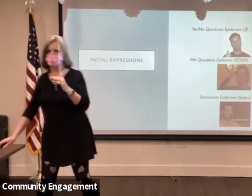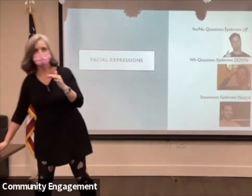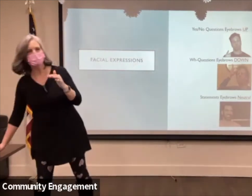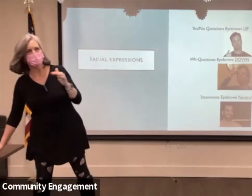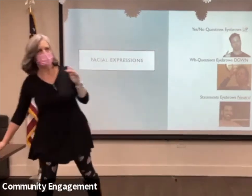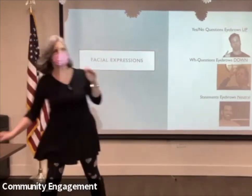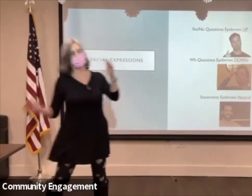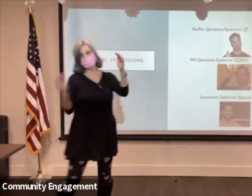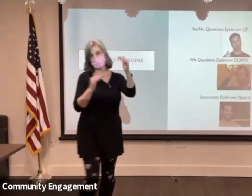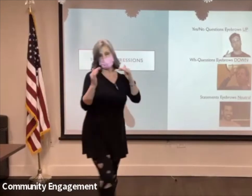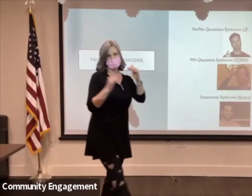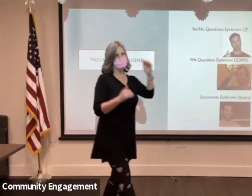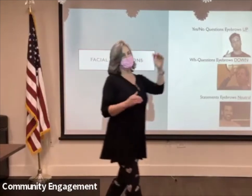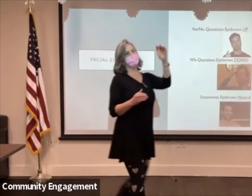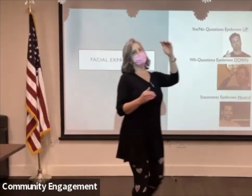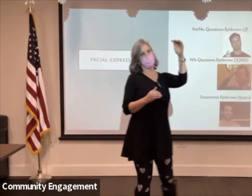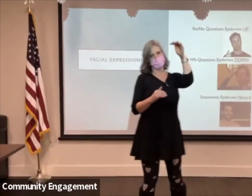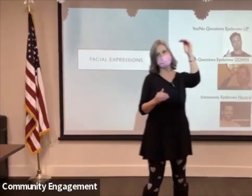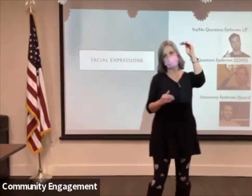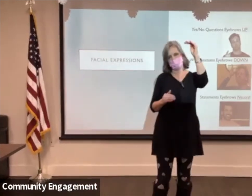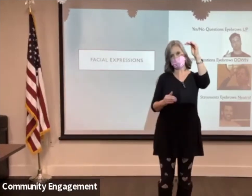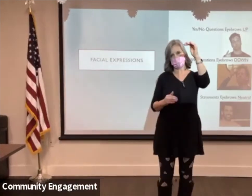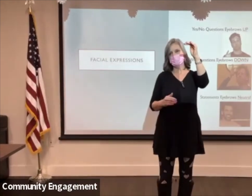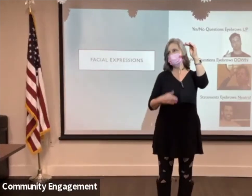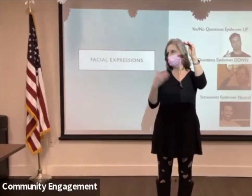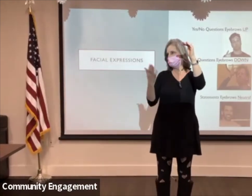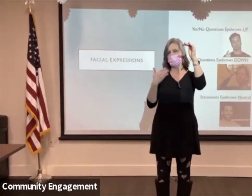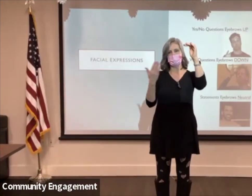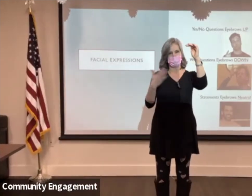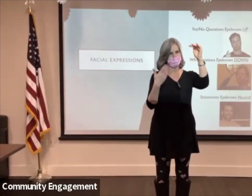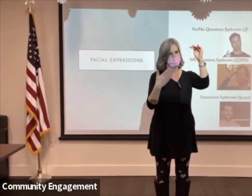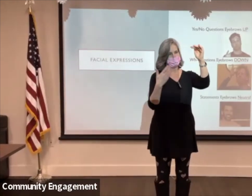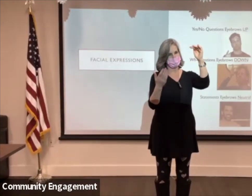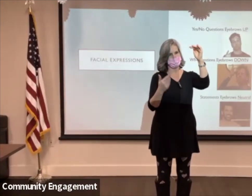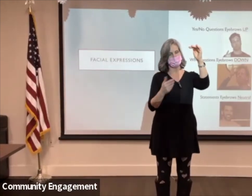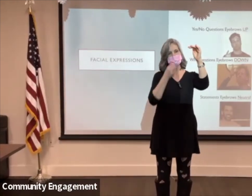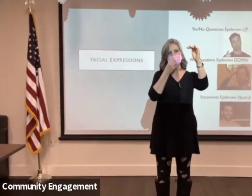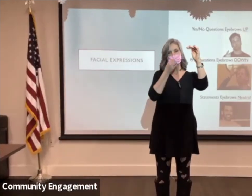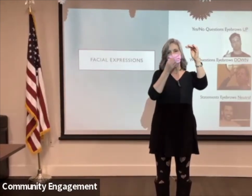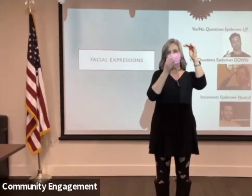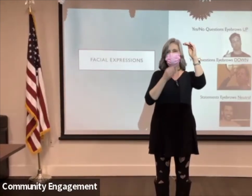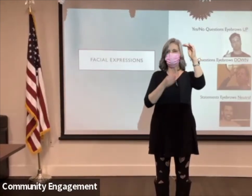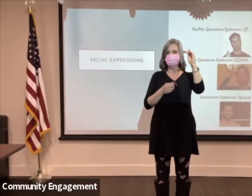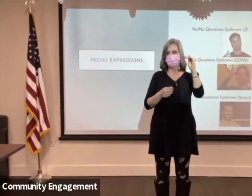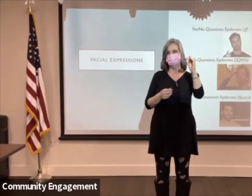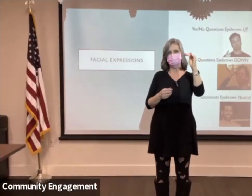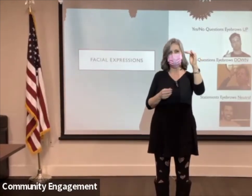different hearing losses, so mild and moderate, you can probably have conversations. When you start to get to